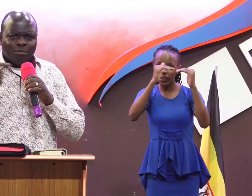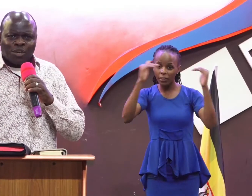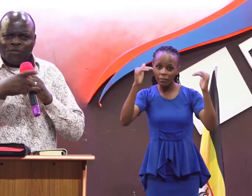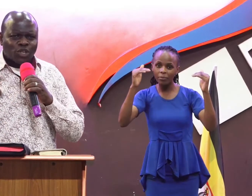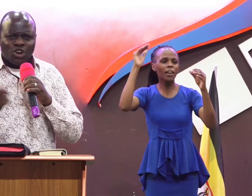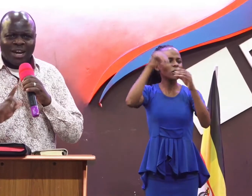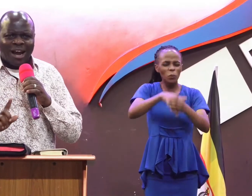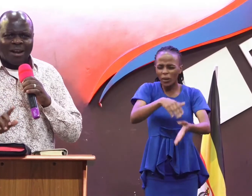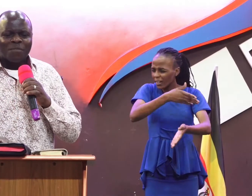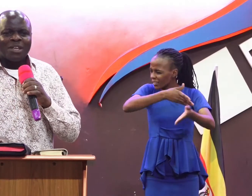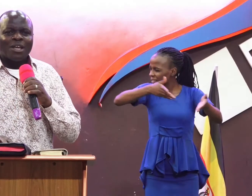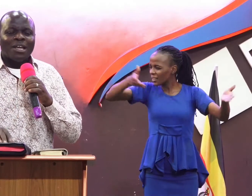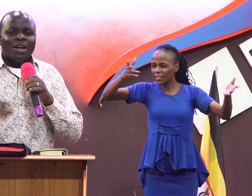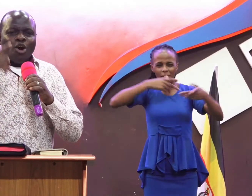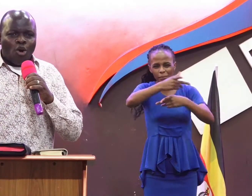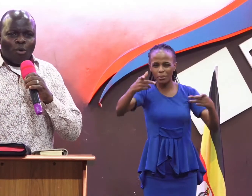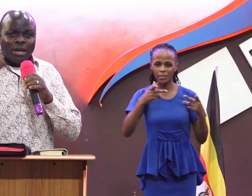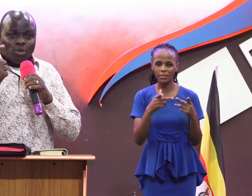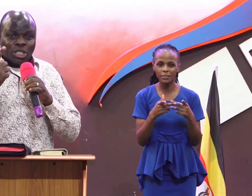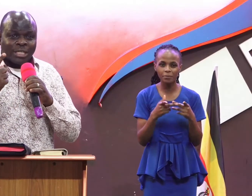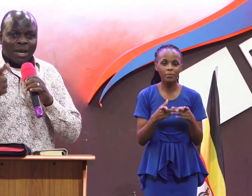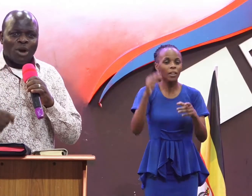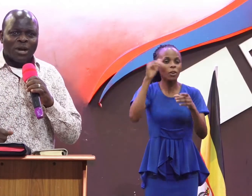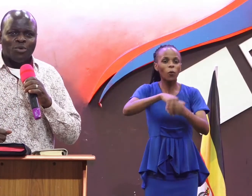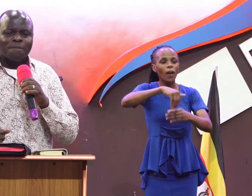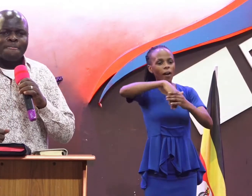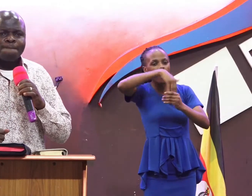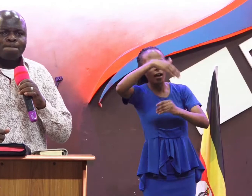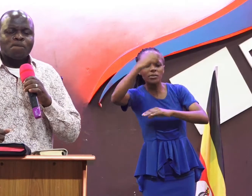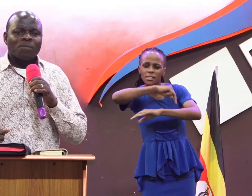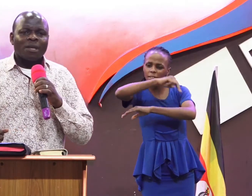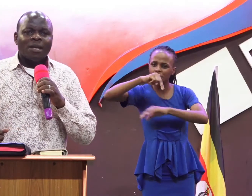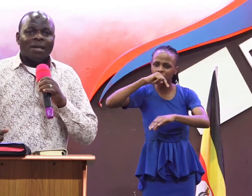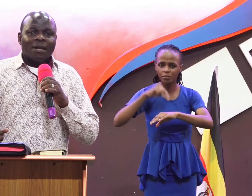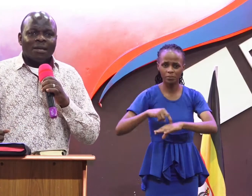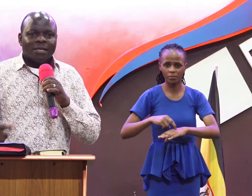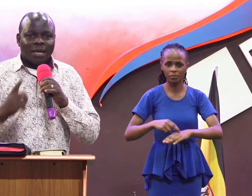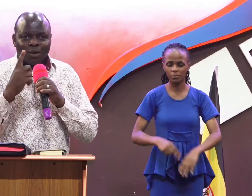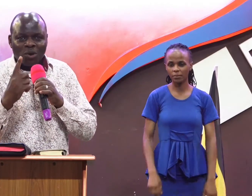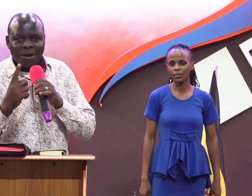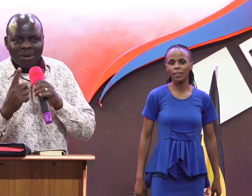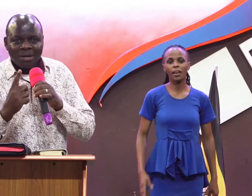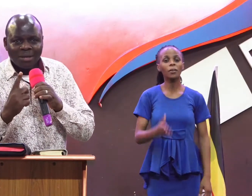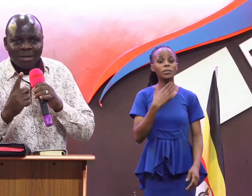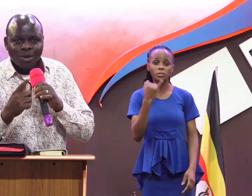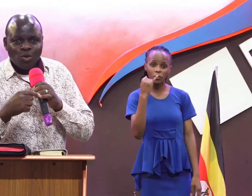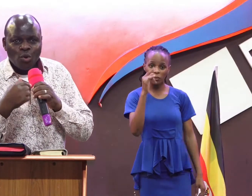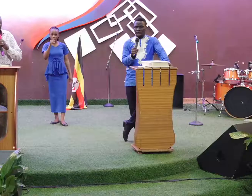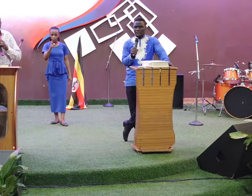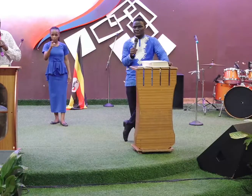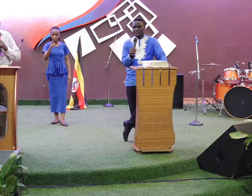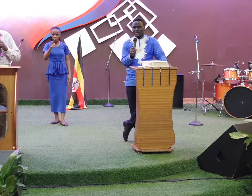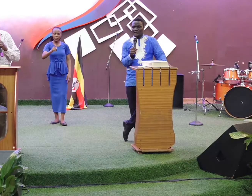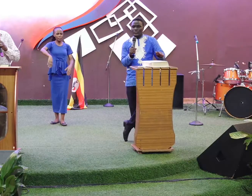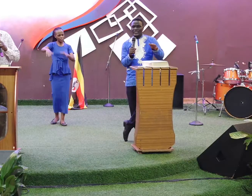in the district. Maybe you're in any part of the world. Maybe you're abroad. Njawala kugamba. But I want to